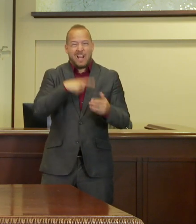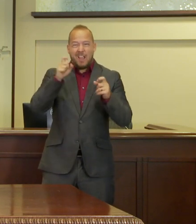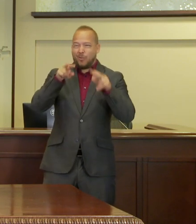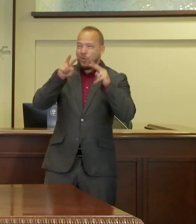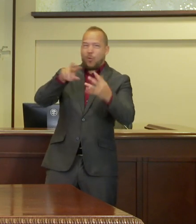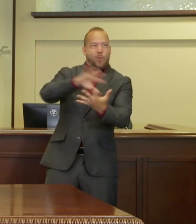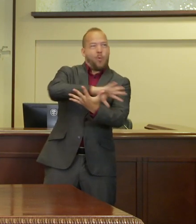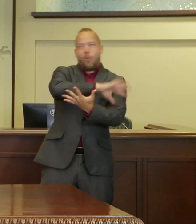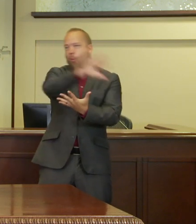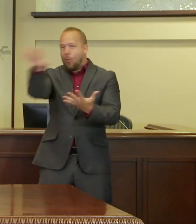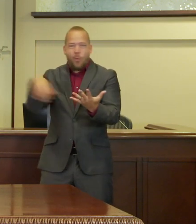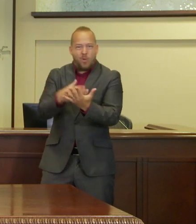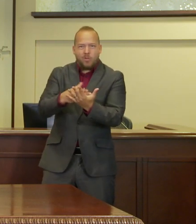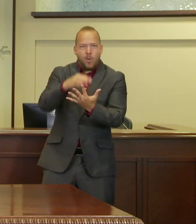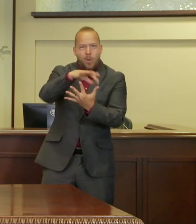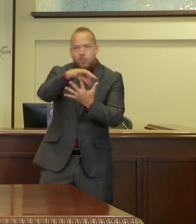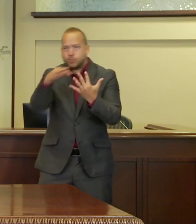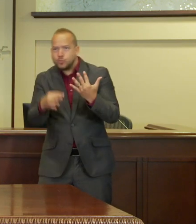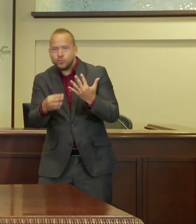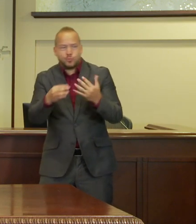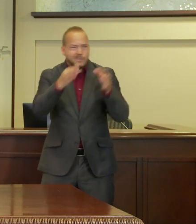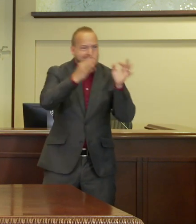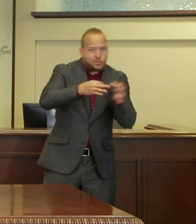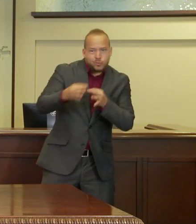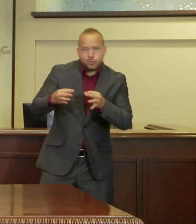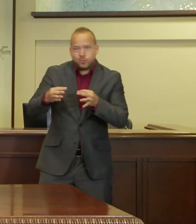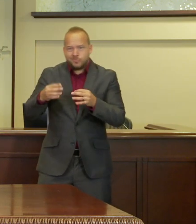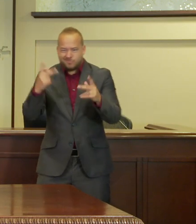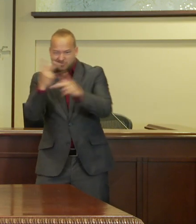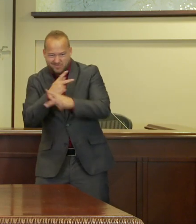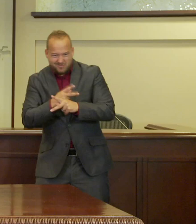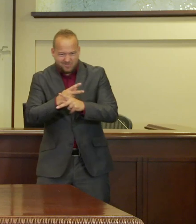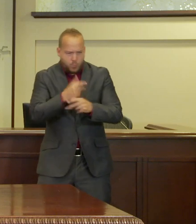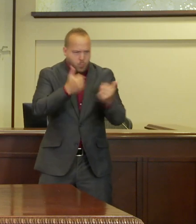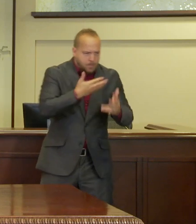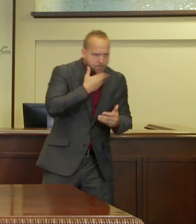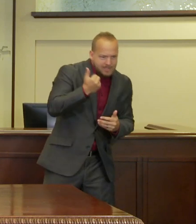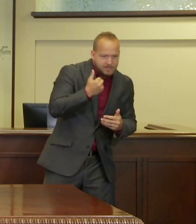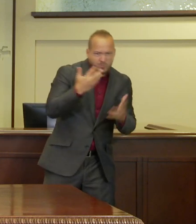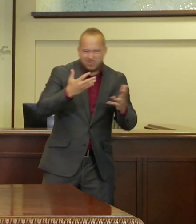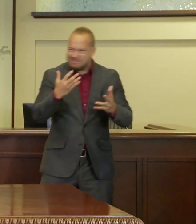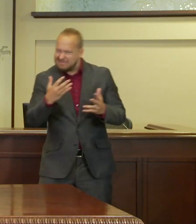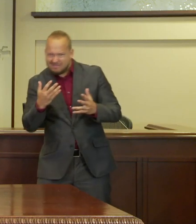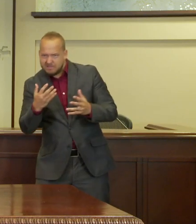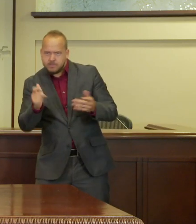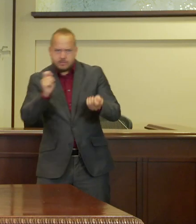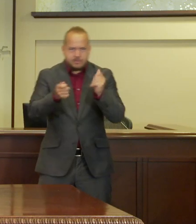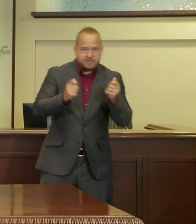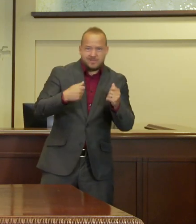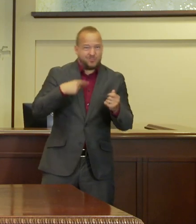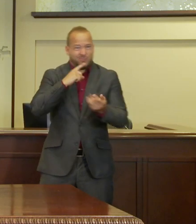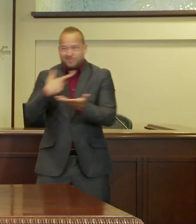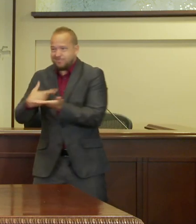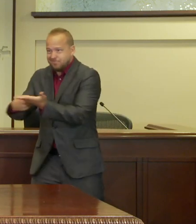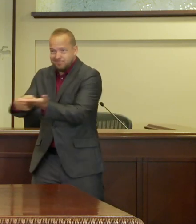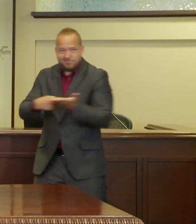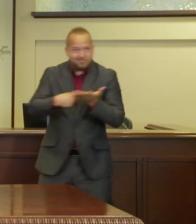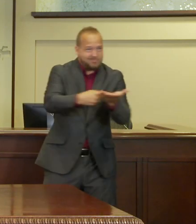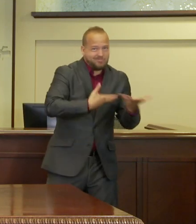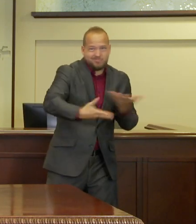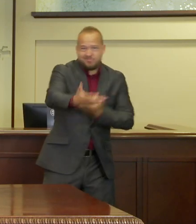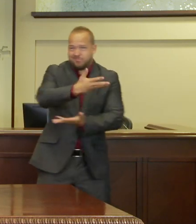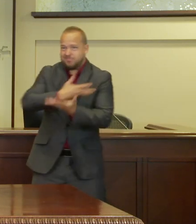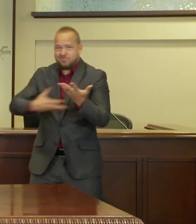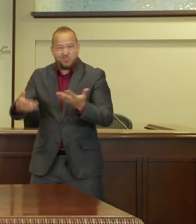innovations, and put everything on the table and be honest about what the options are. We are already